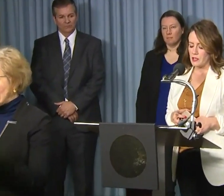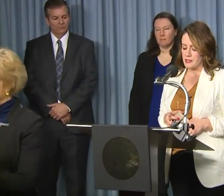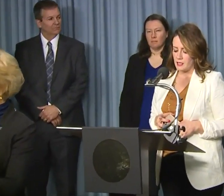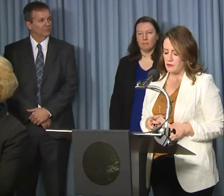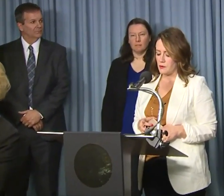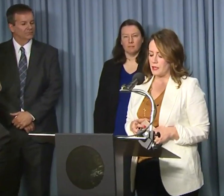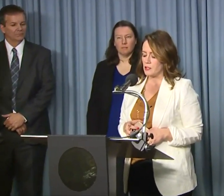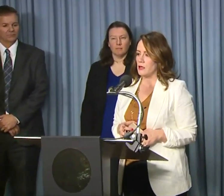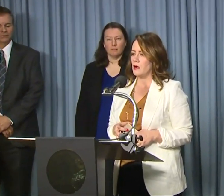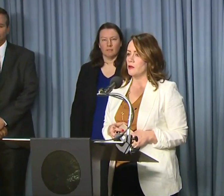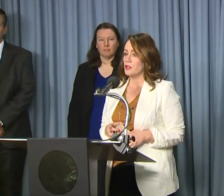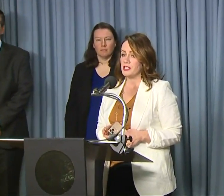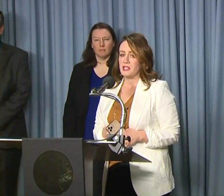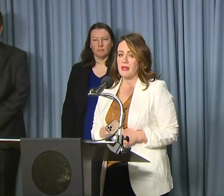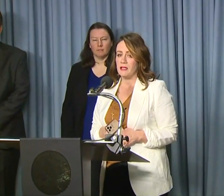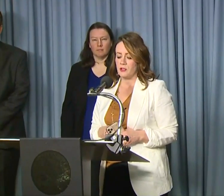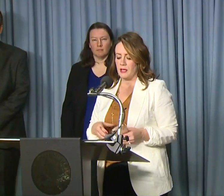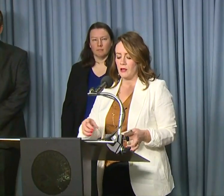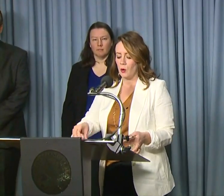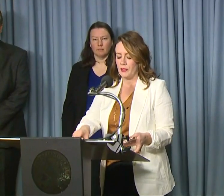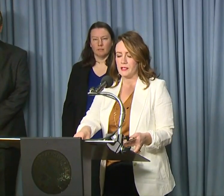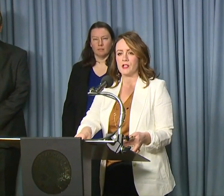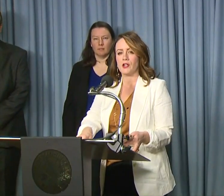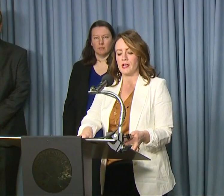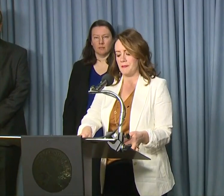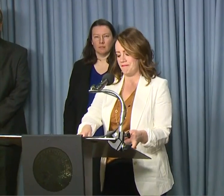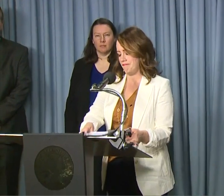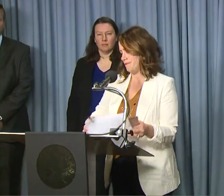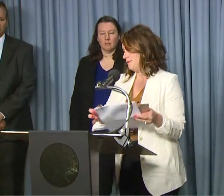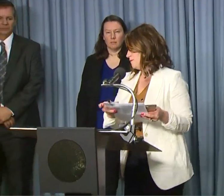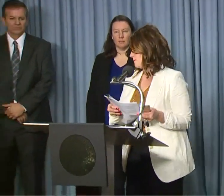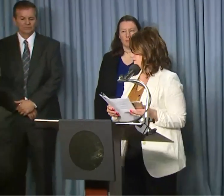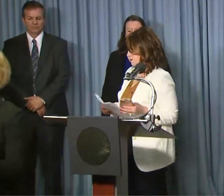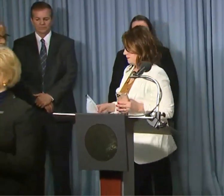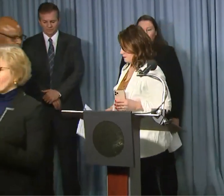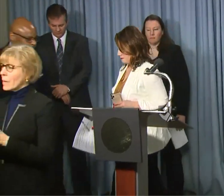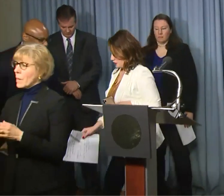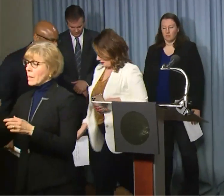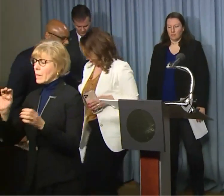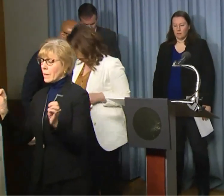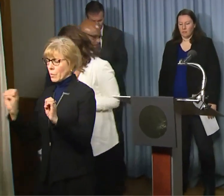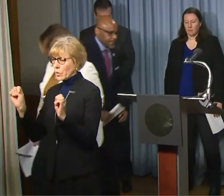is our Executive Director of Emergency Management and Homeland Security.